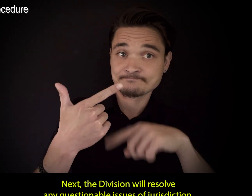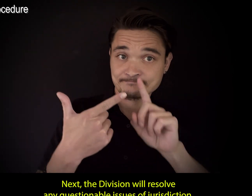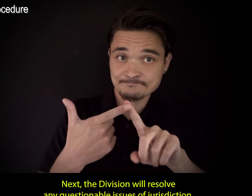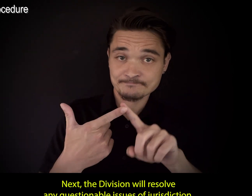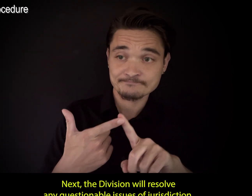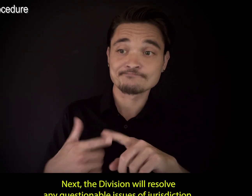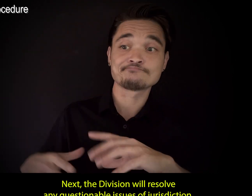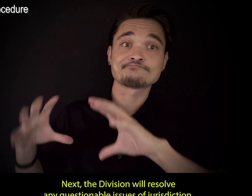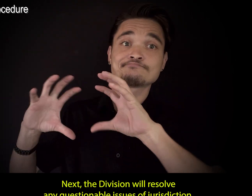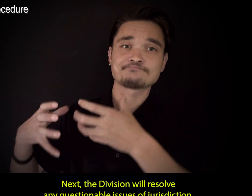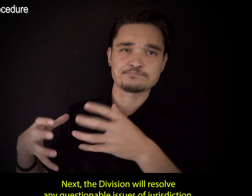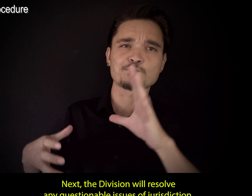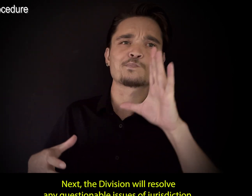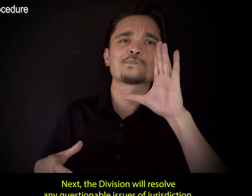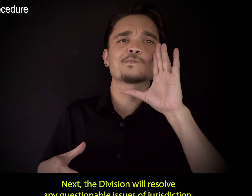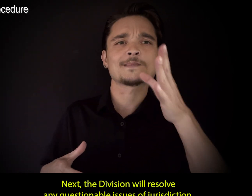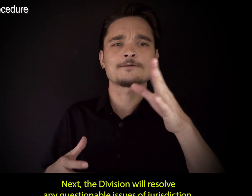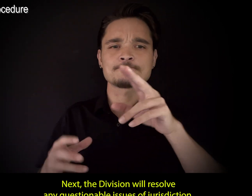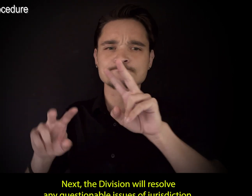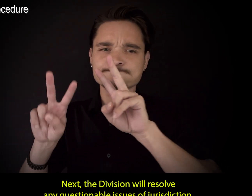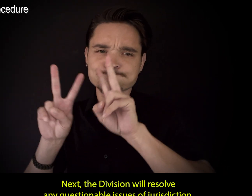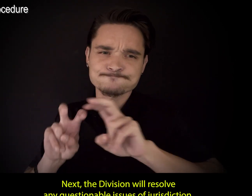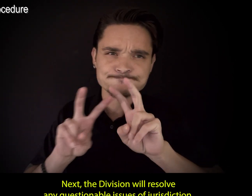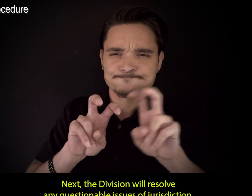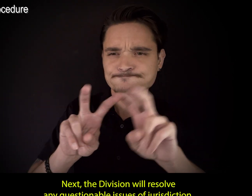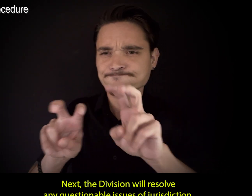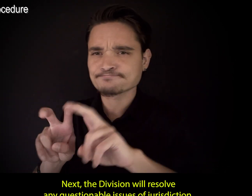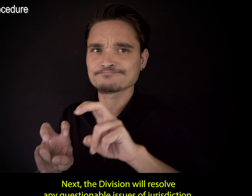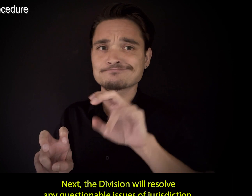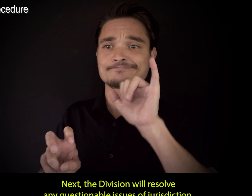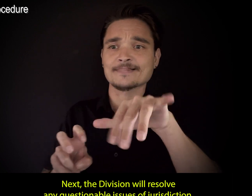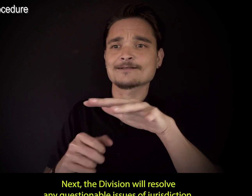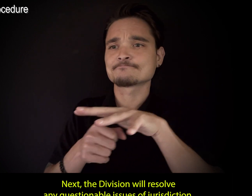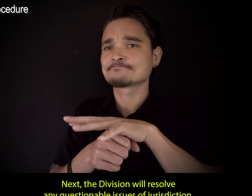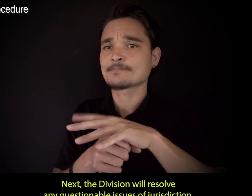the division will resolve any questionable issues of jurisdiction.